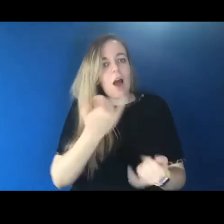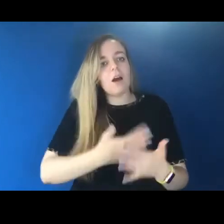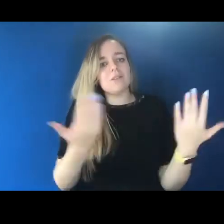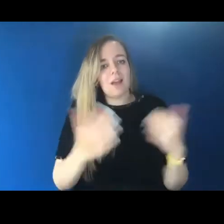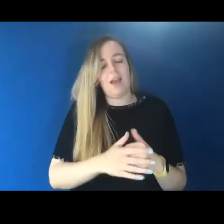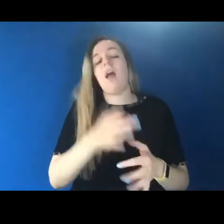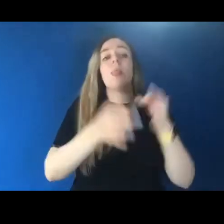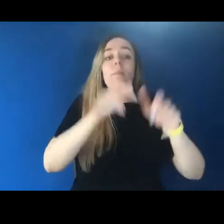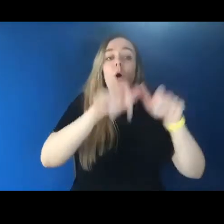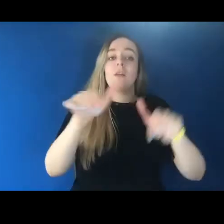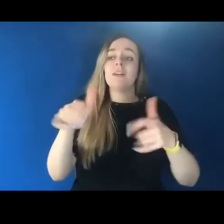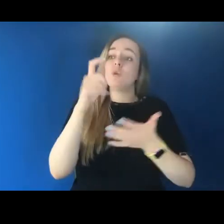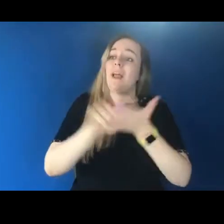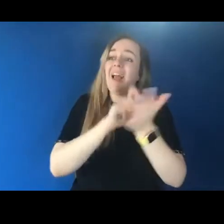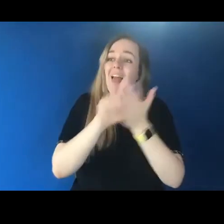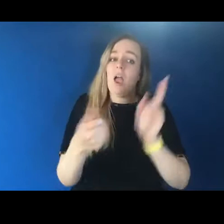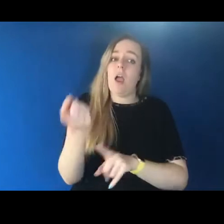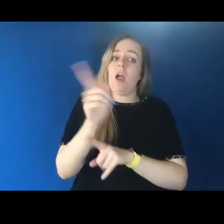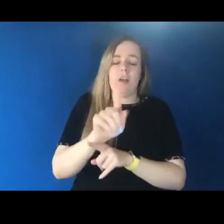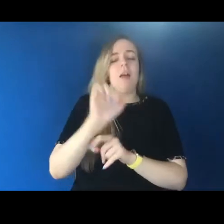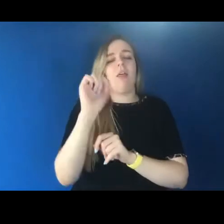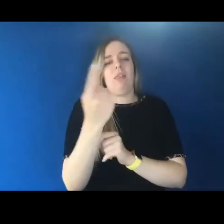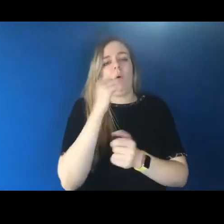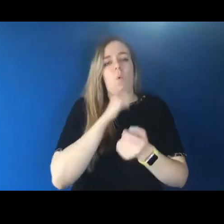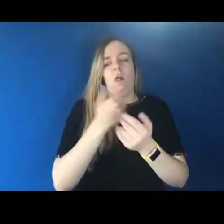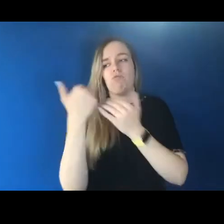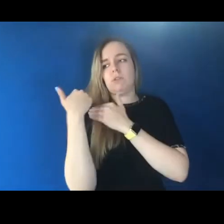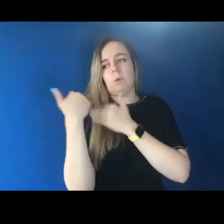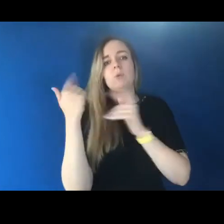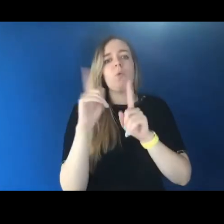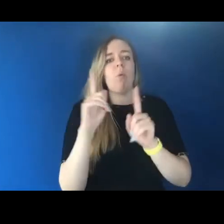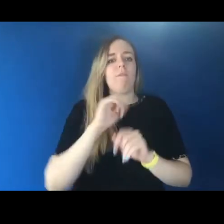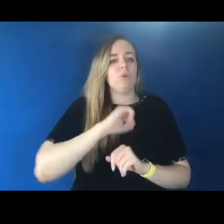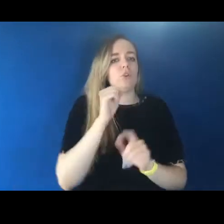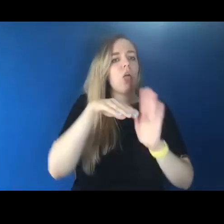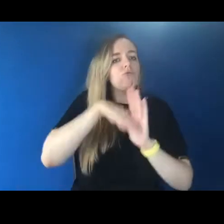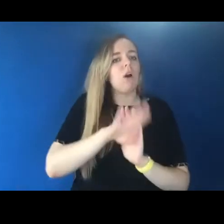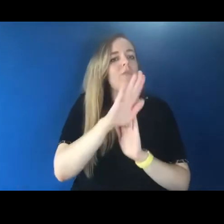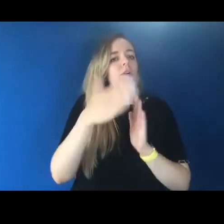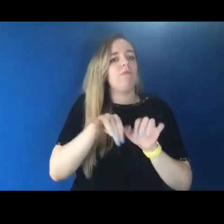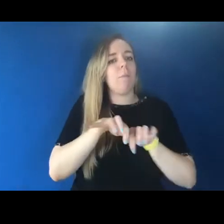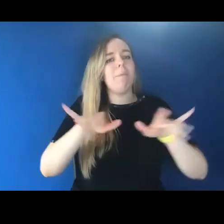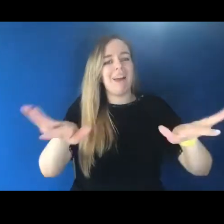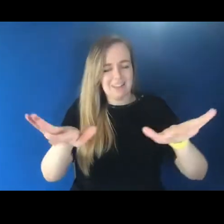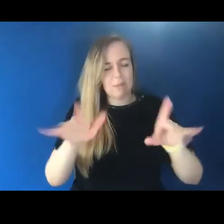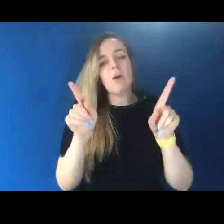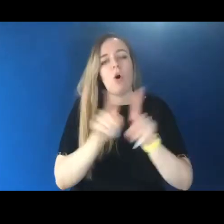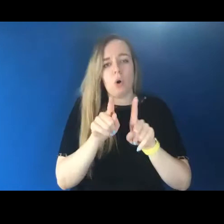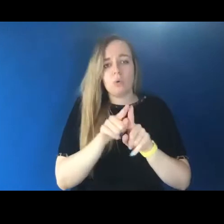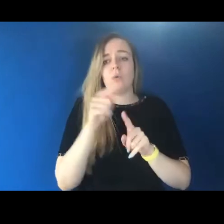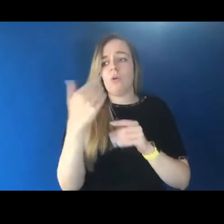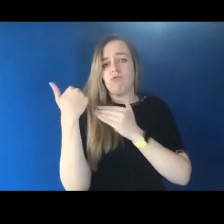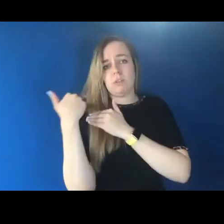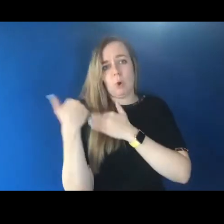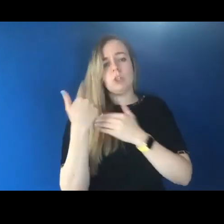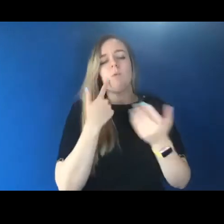we elect will be responsible for Scotland's recovery from the pandemic, as well as being responsible for tackling